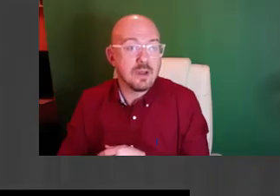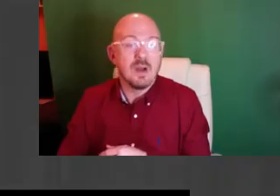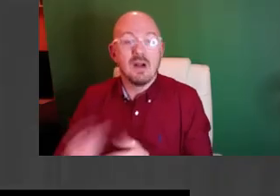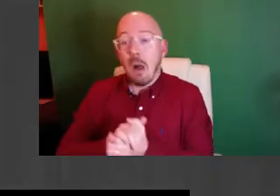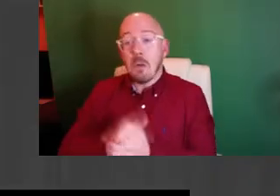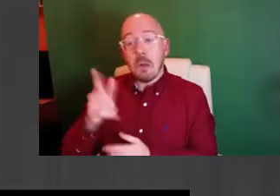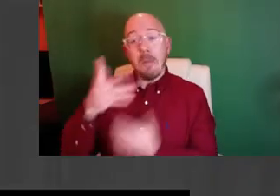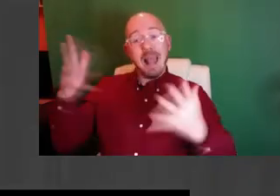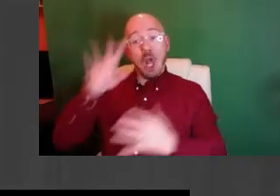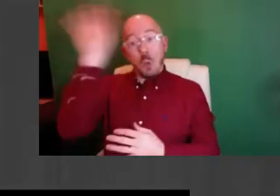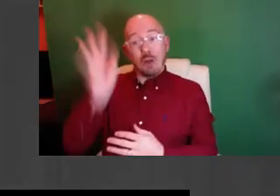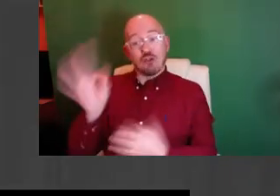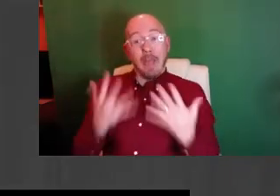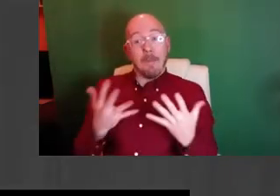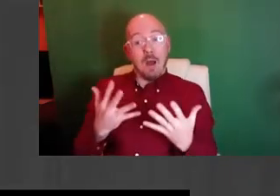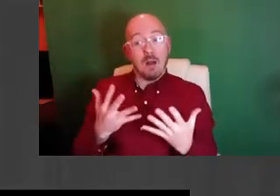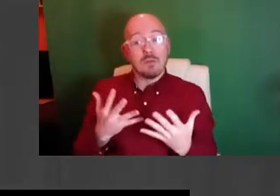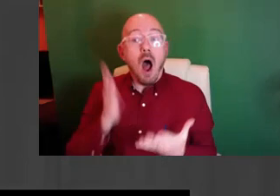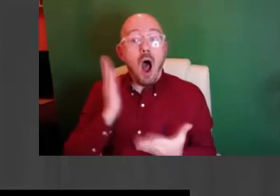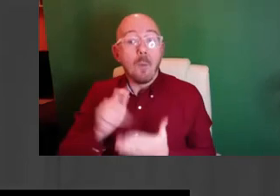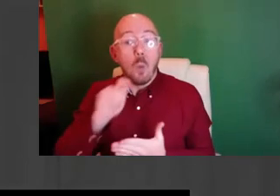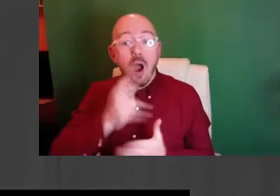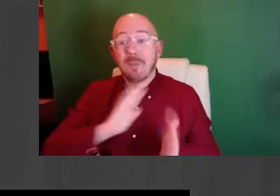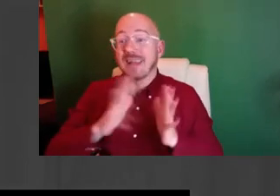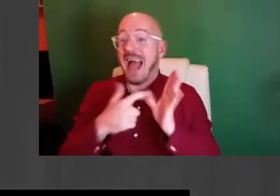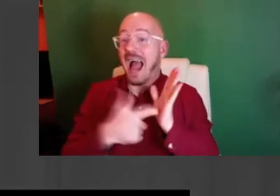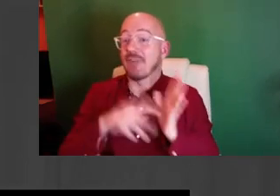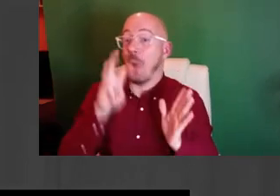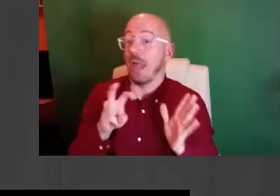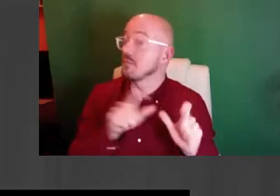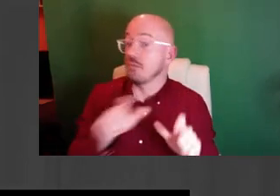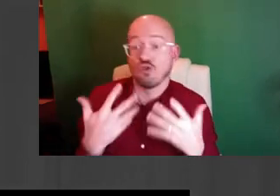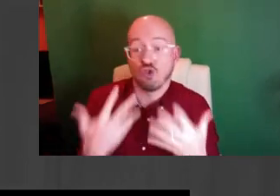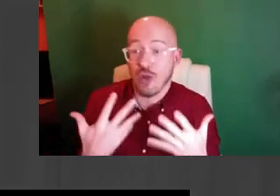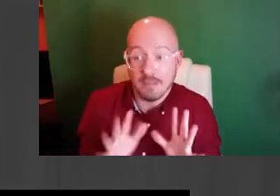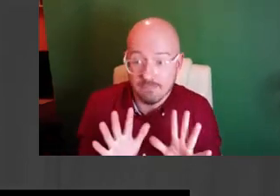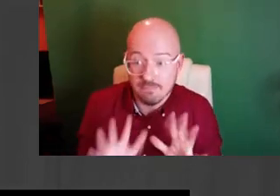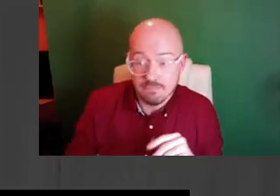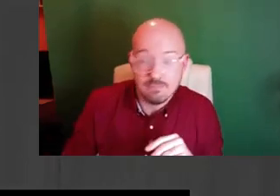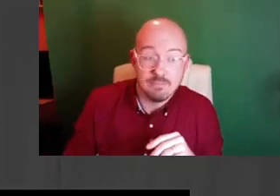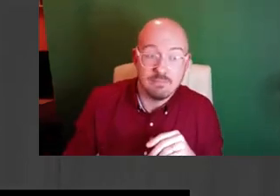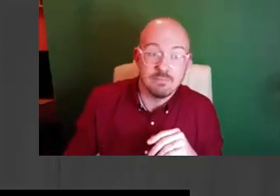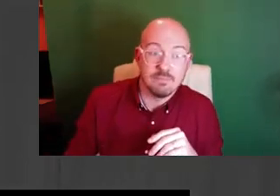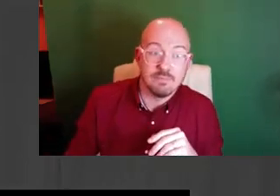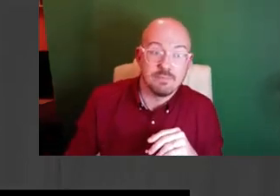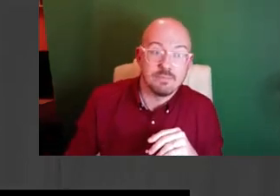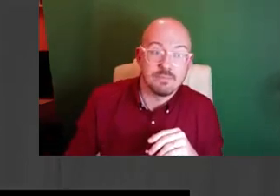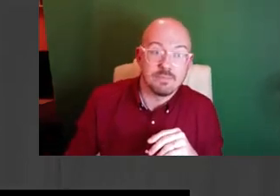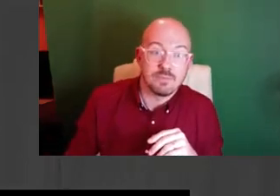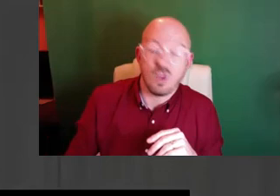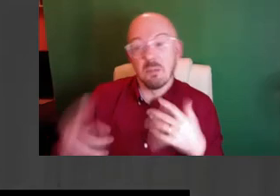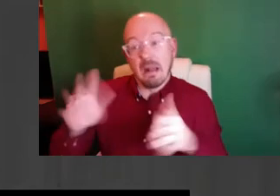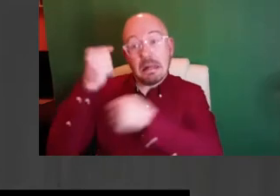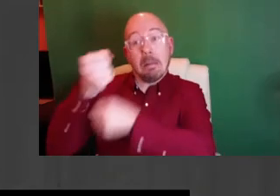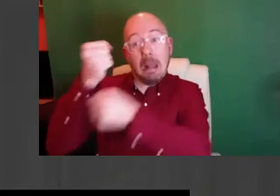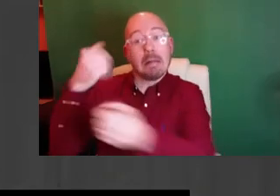So moving on from Scotland, let's give some consideration for the Welsh situation. As yet, there is not